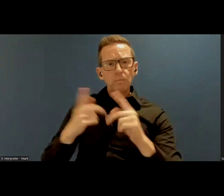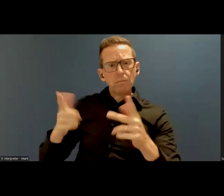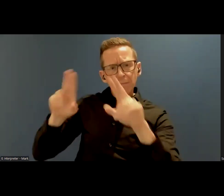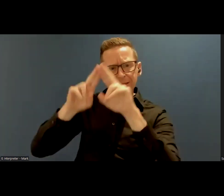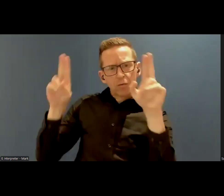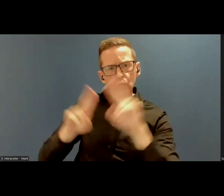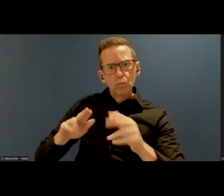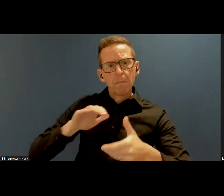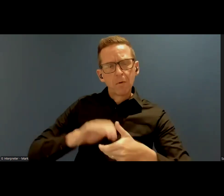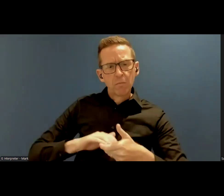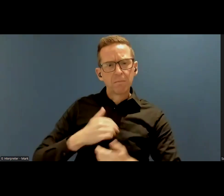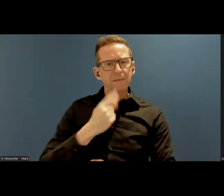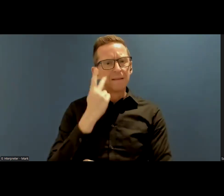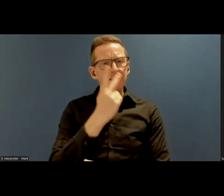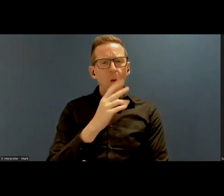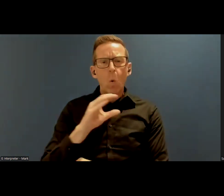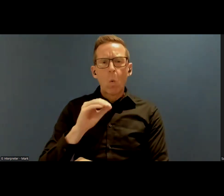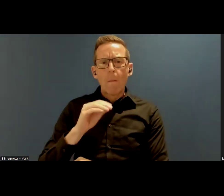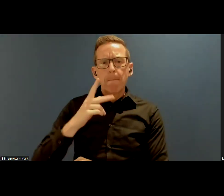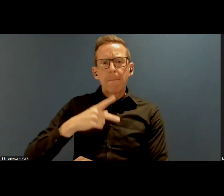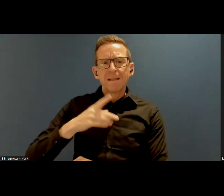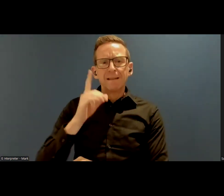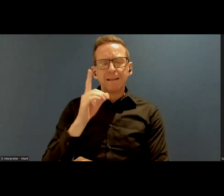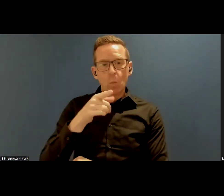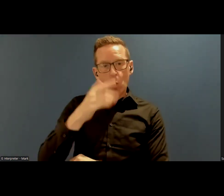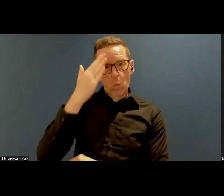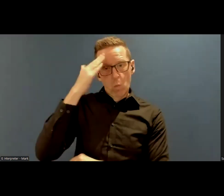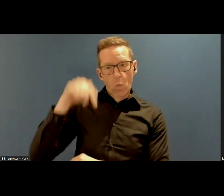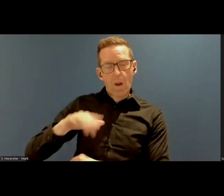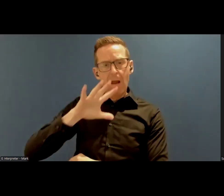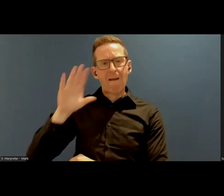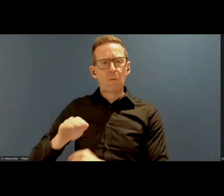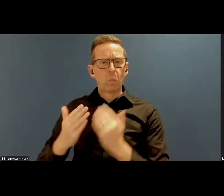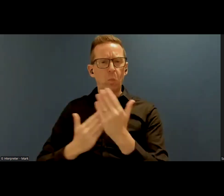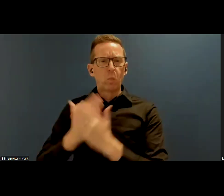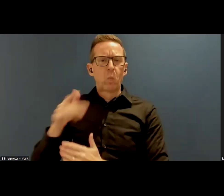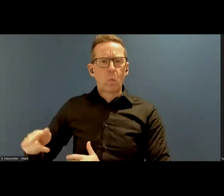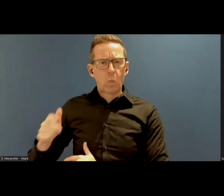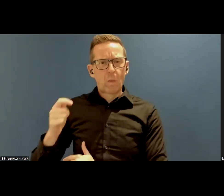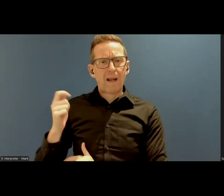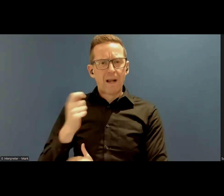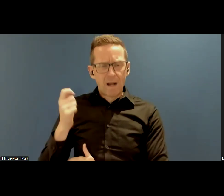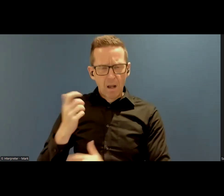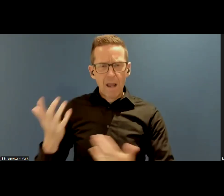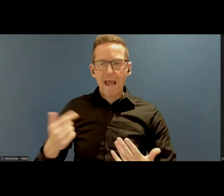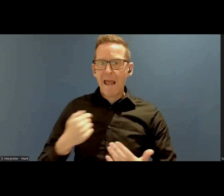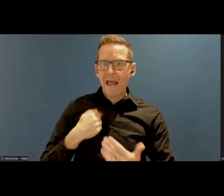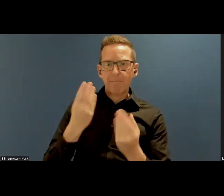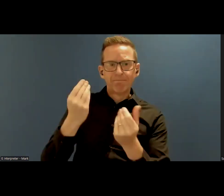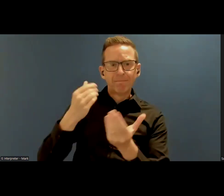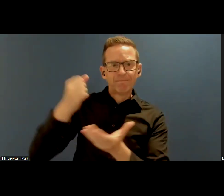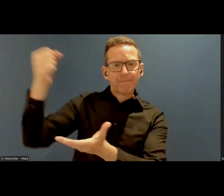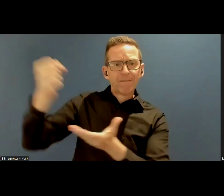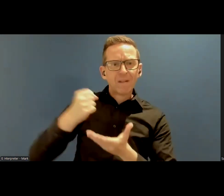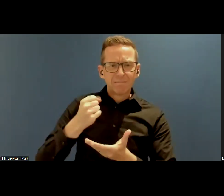OPDs, like CAC Kenya, is only just beginning to operate, and we lack access to donor funding. We do not have